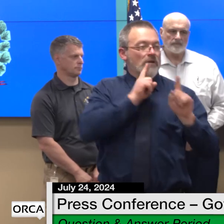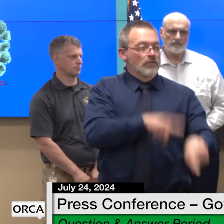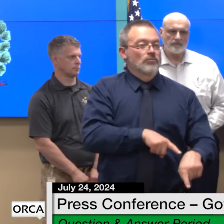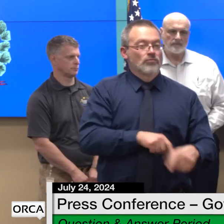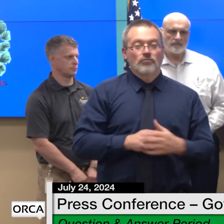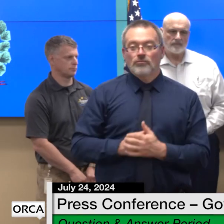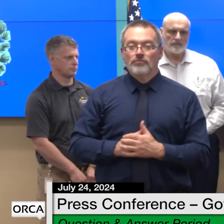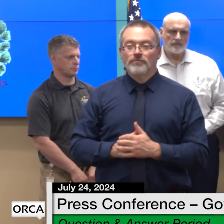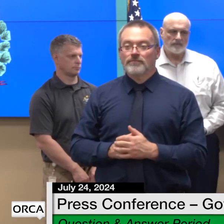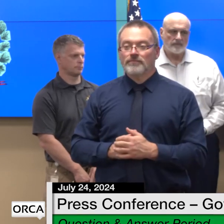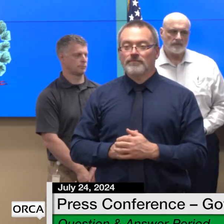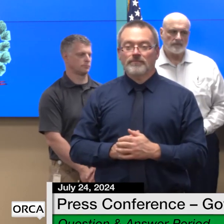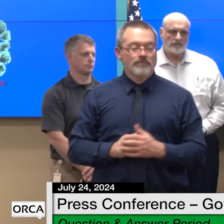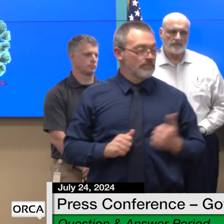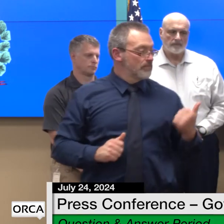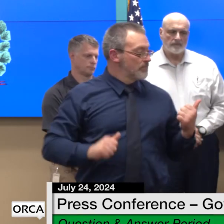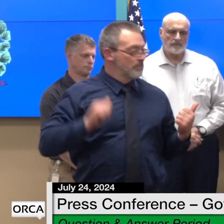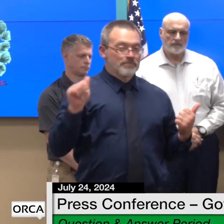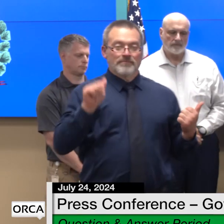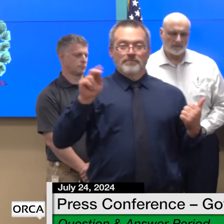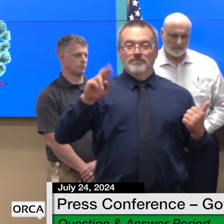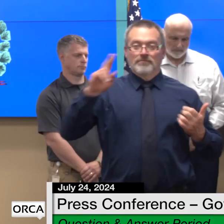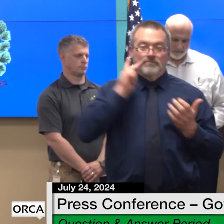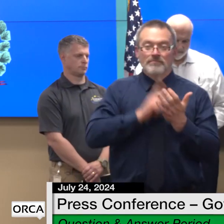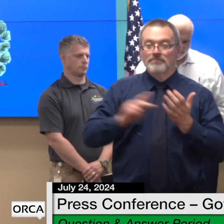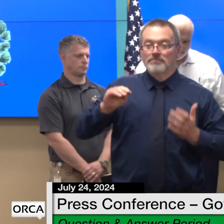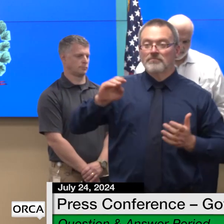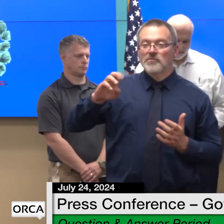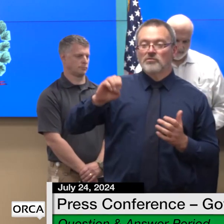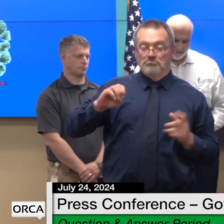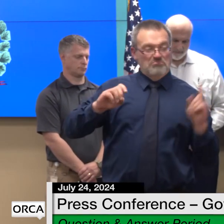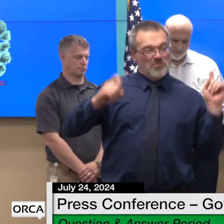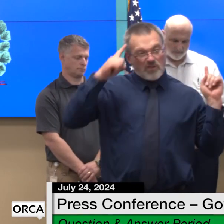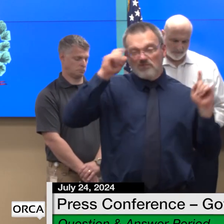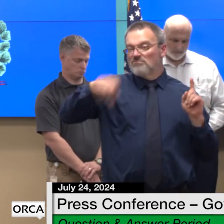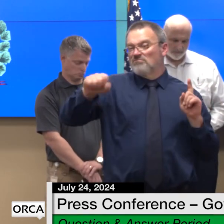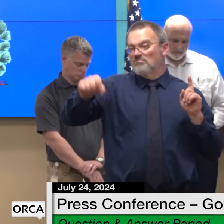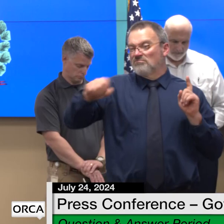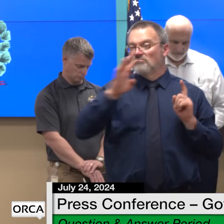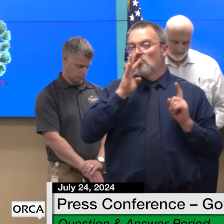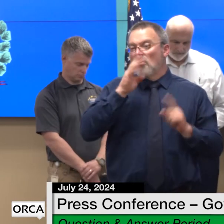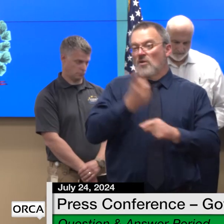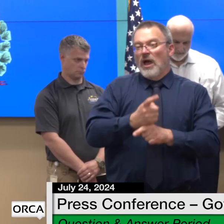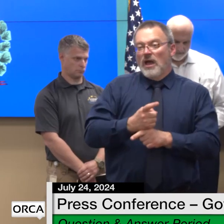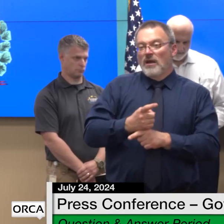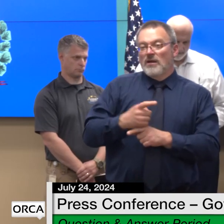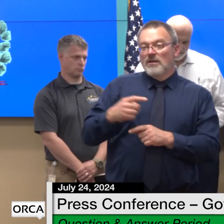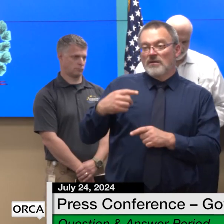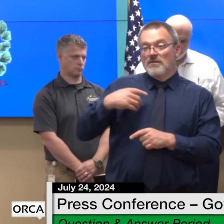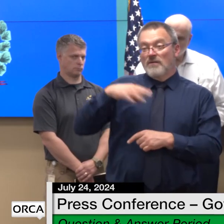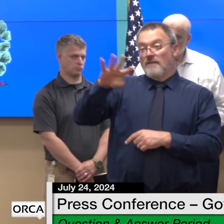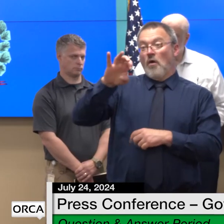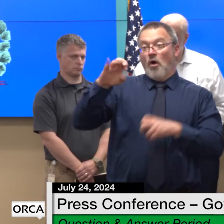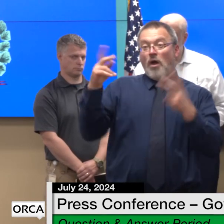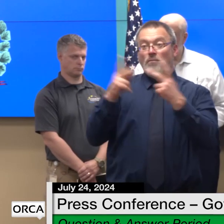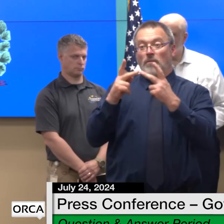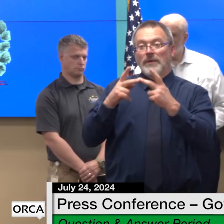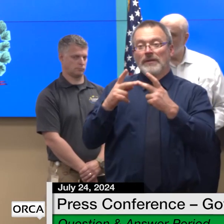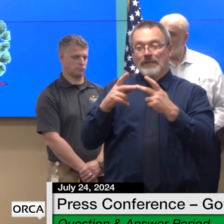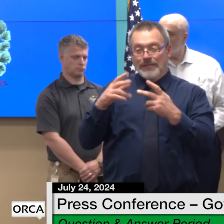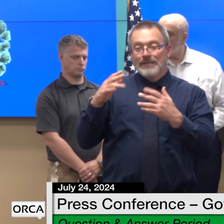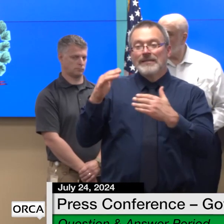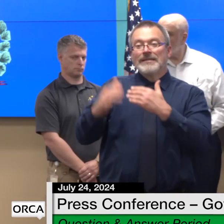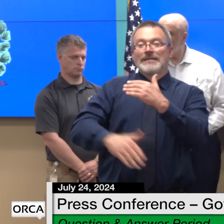Maybe I can just add a little bit to that. The governor's correct. We did issue 400 next flood emergency protective